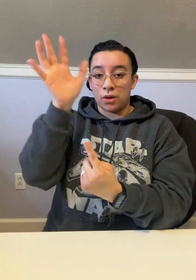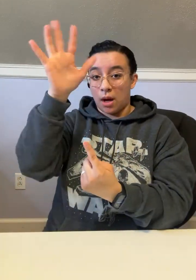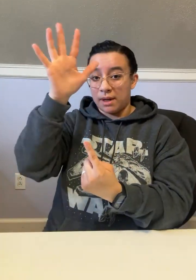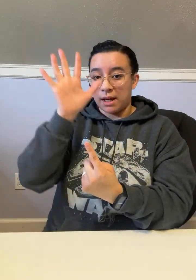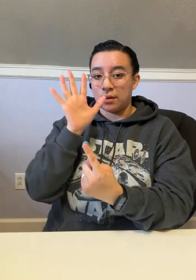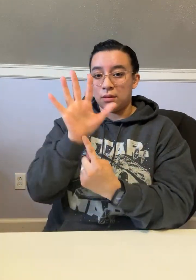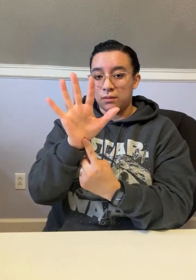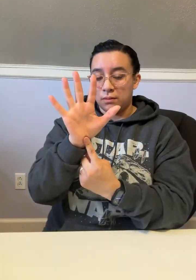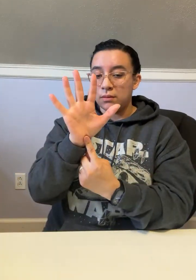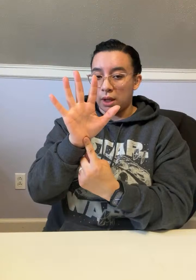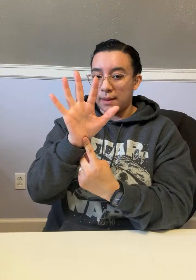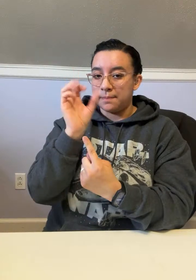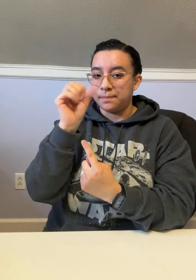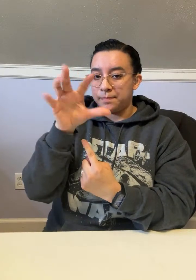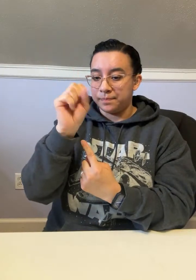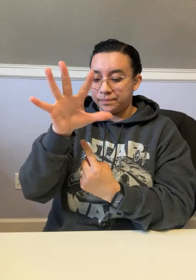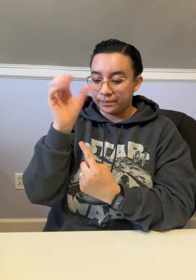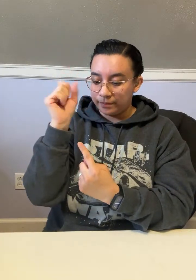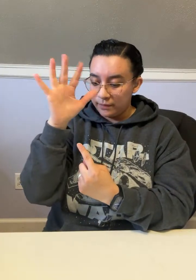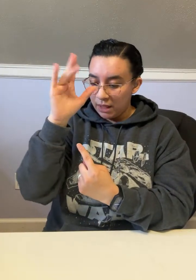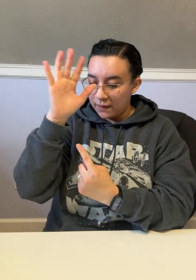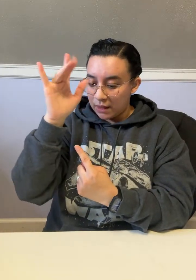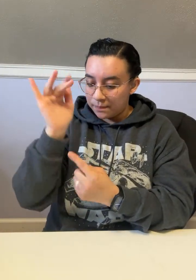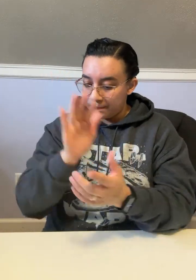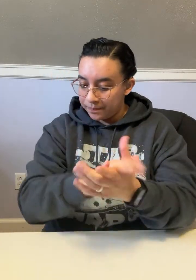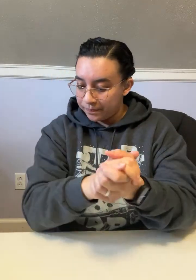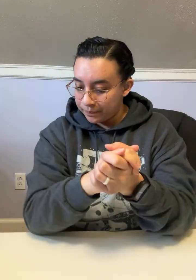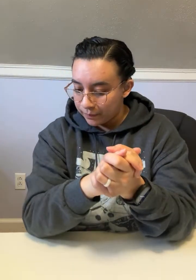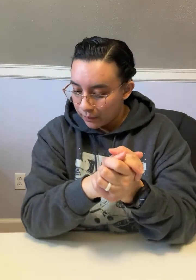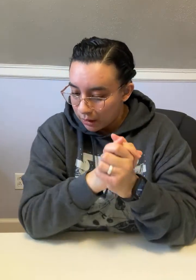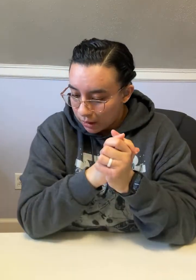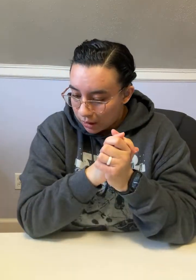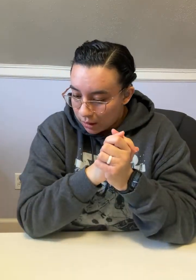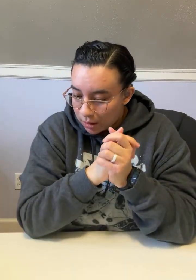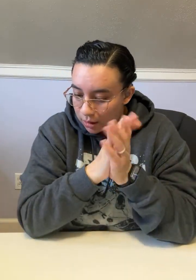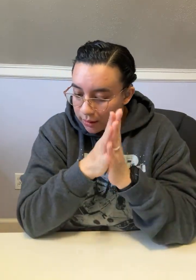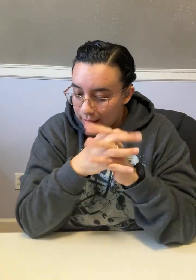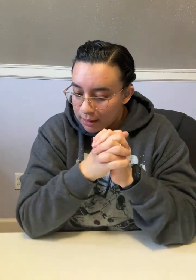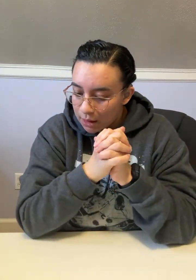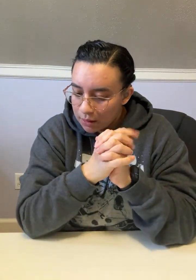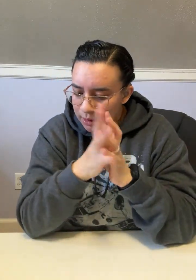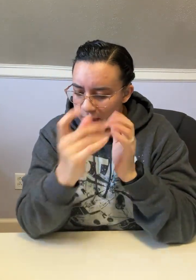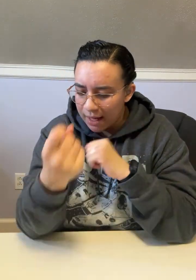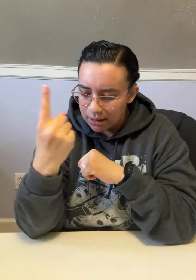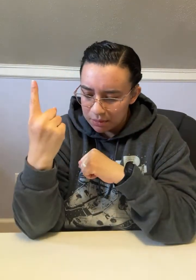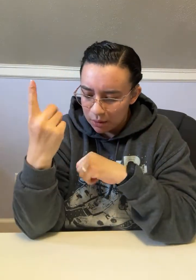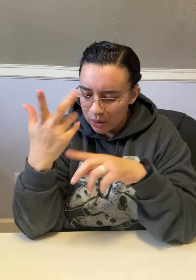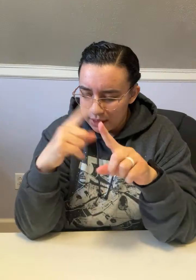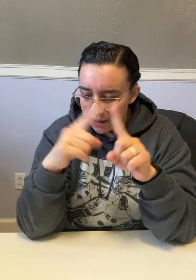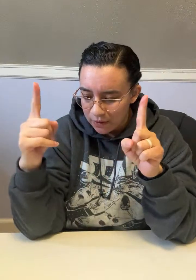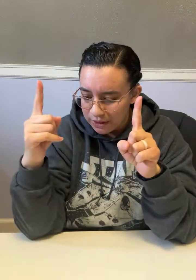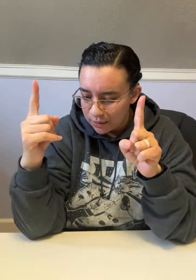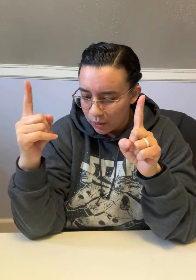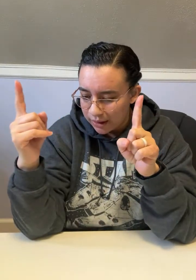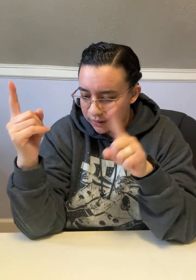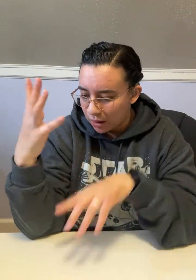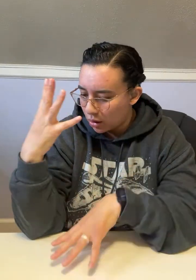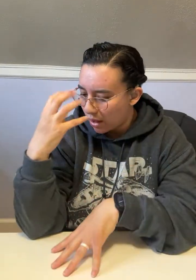dominant hand. Okay, have it out. All right, so someone asked me, what's the difference with